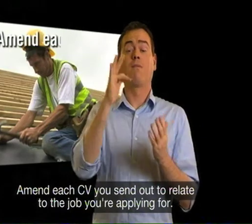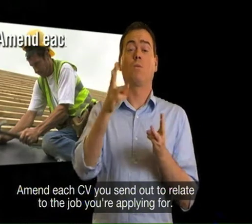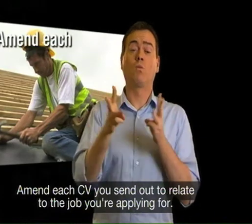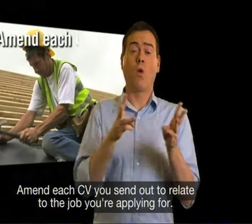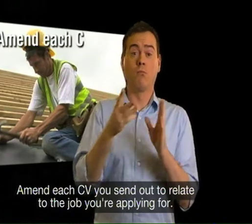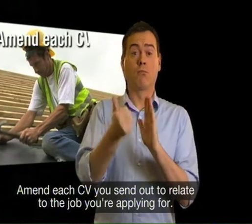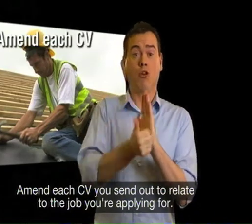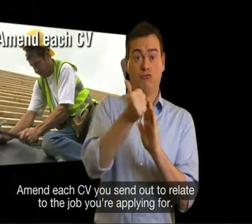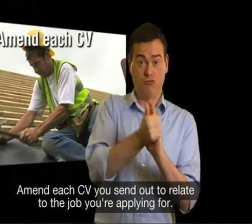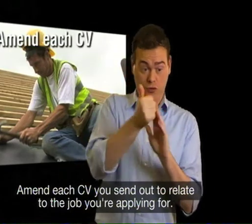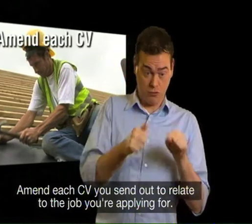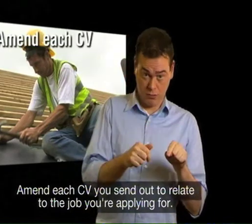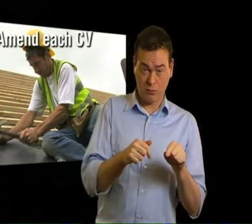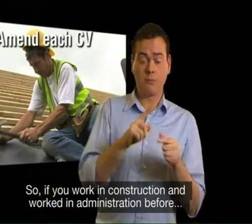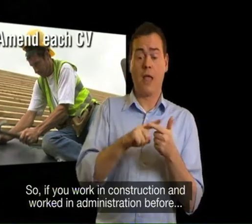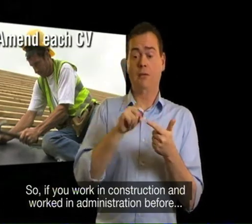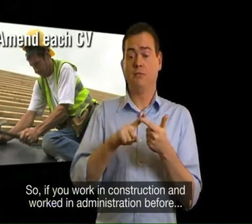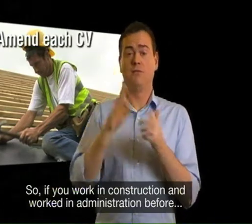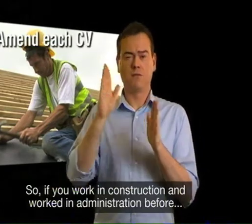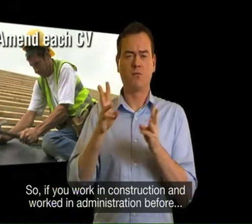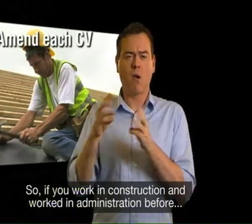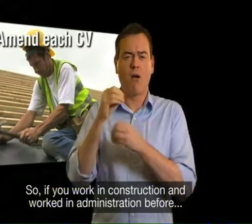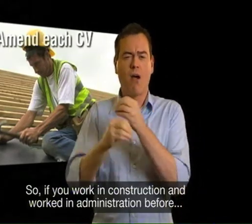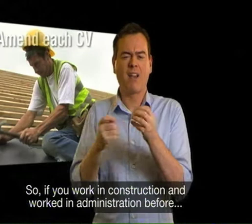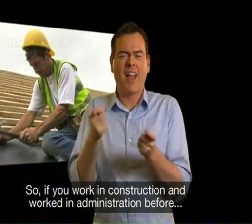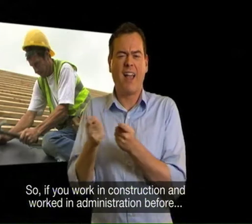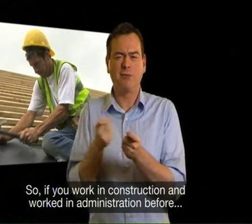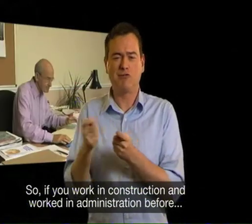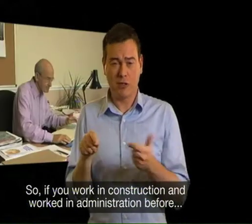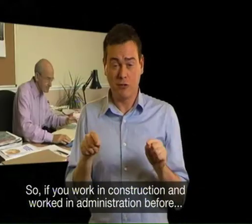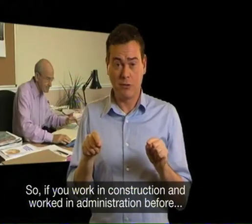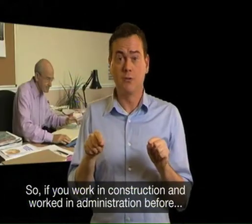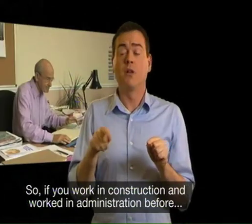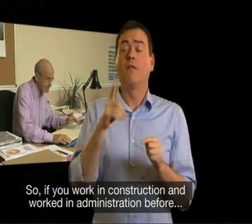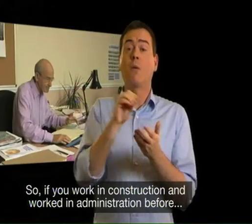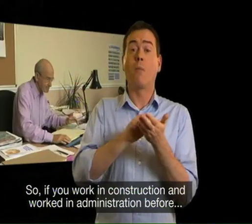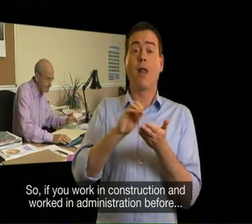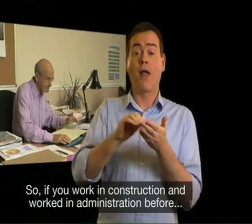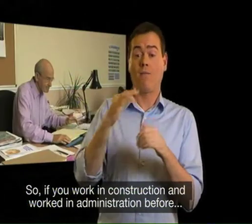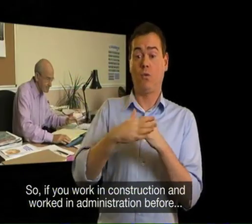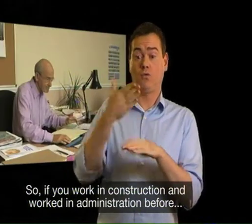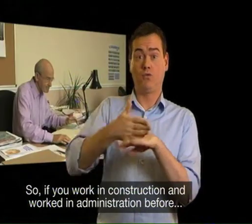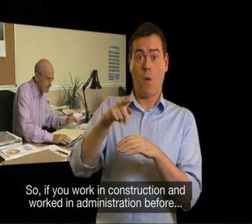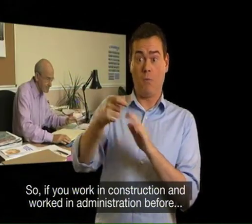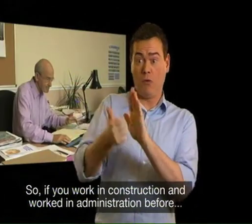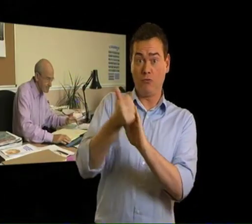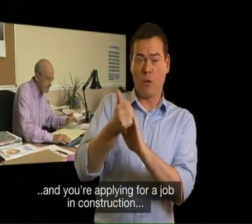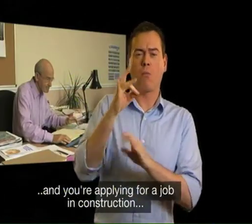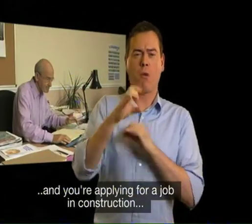to the job you're applying for. So, if you work in construction and worked in administration before, and you're